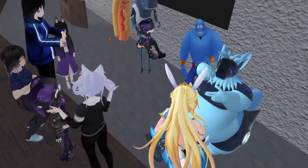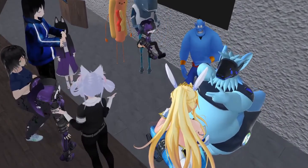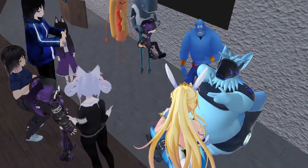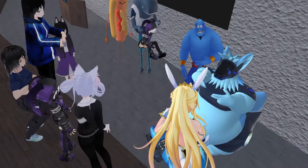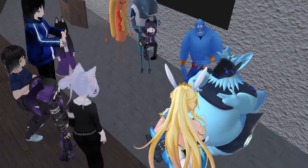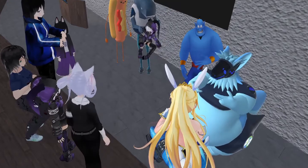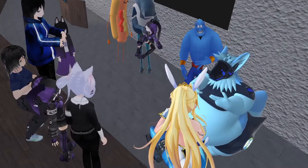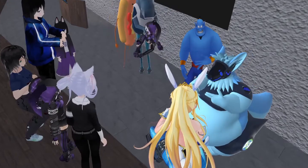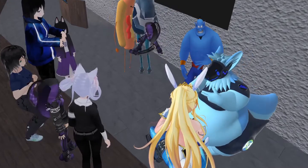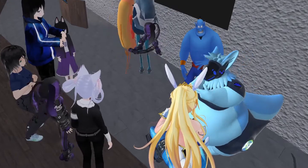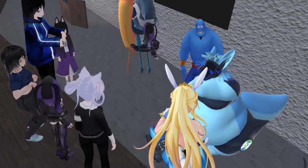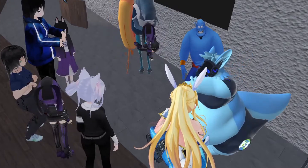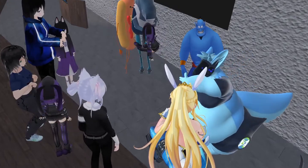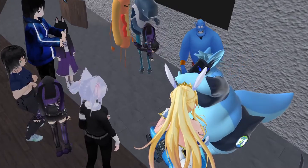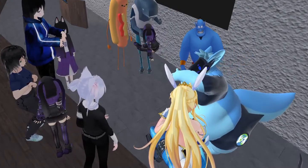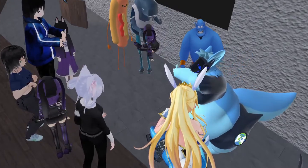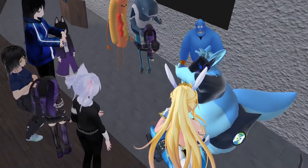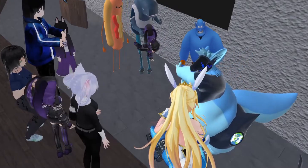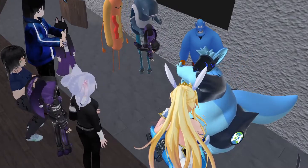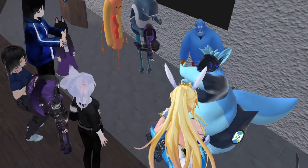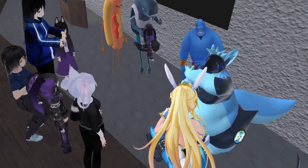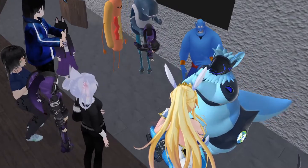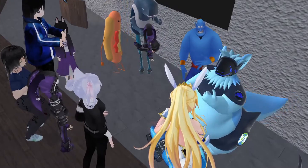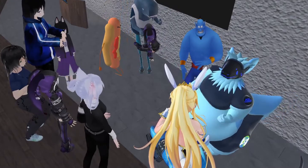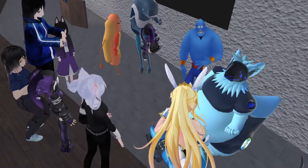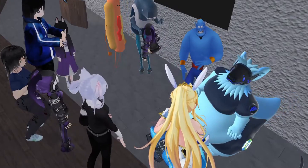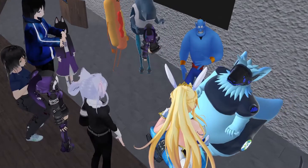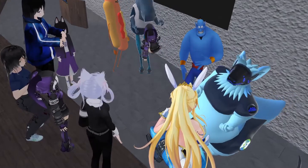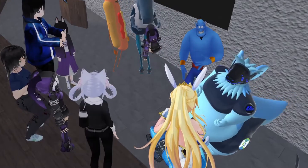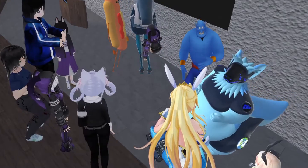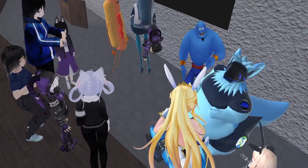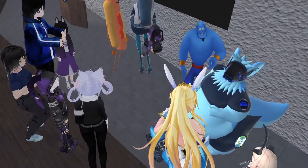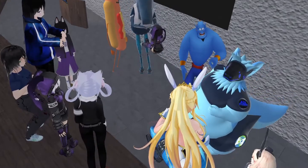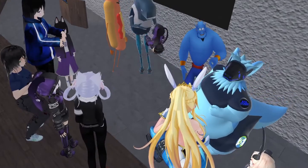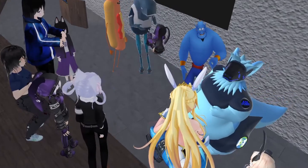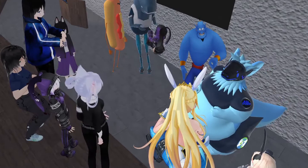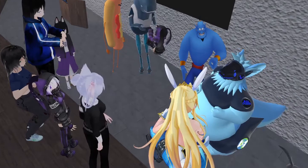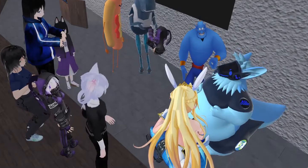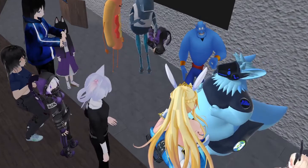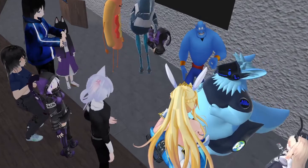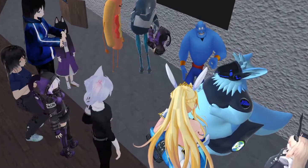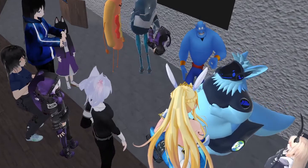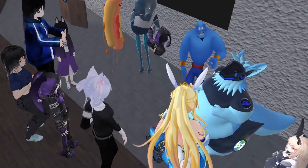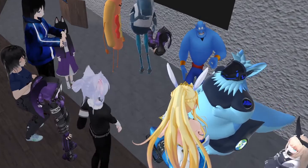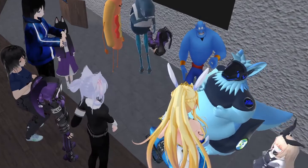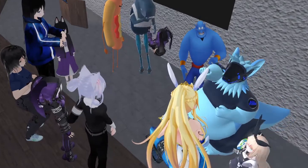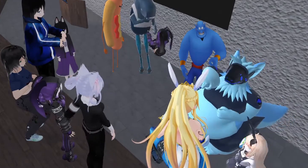Well, it's also the classifier for animal, right? Be right back real quick. I'm Delivery proud of guy? Talking you, about a brother. car I'm running over proud a. of you. You're talking about a car